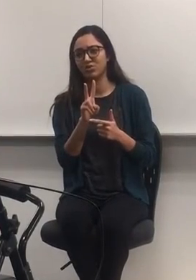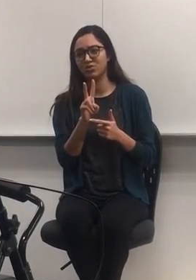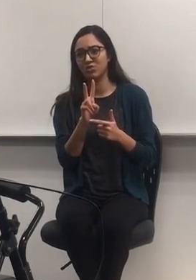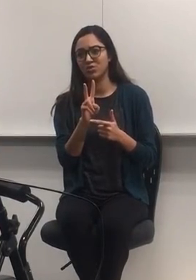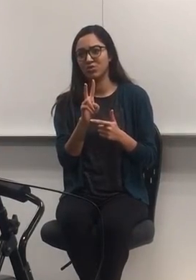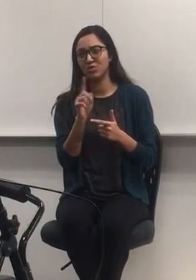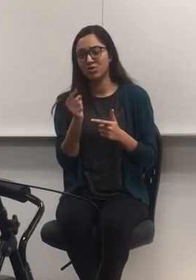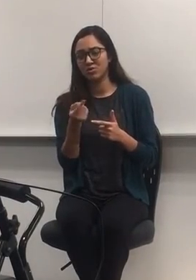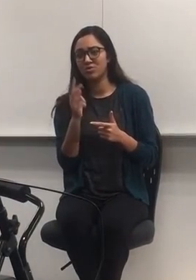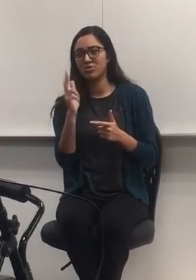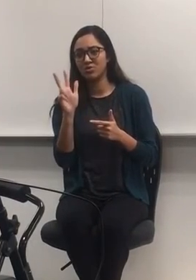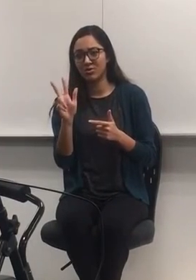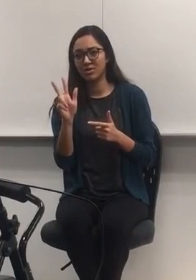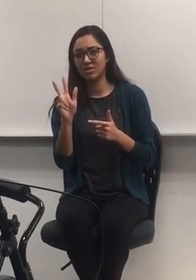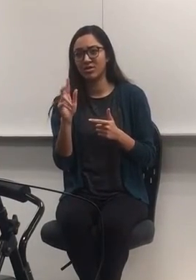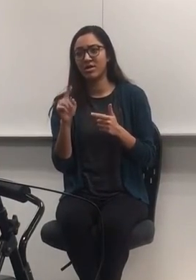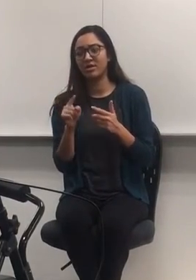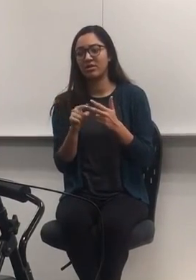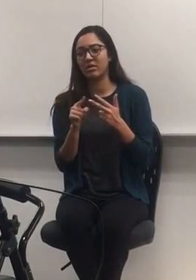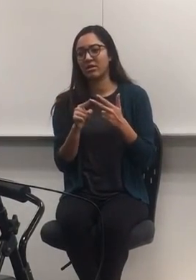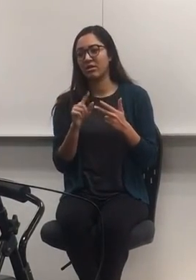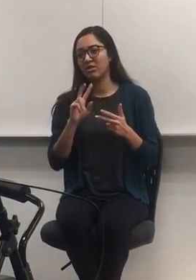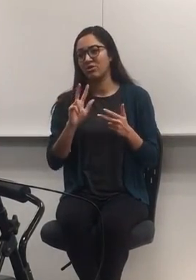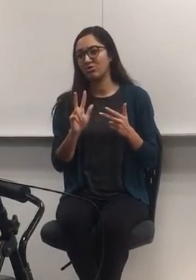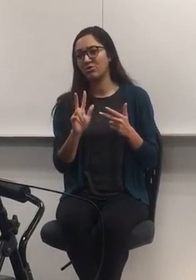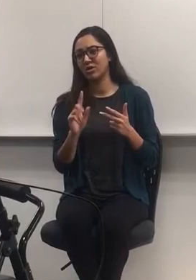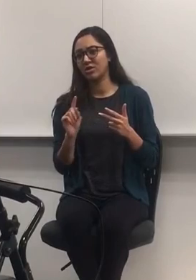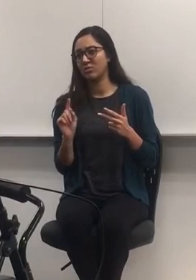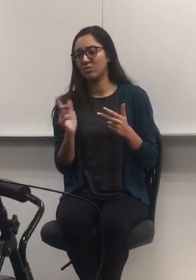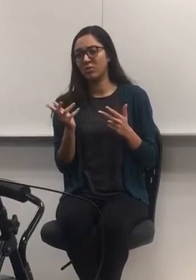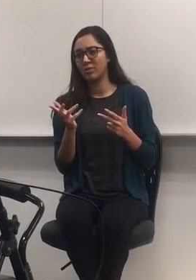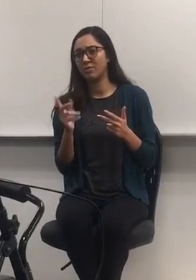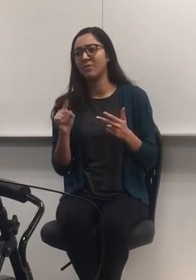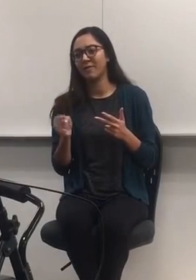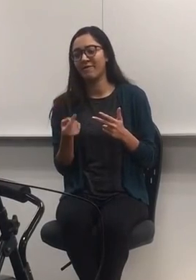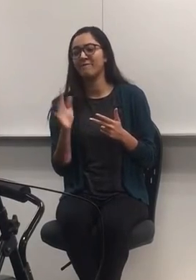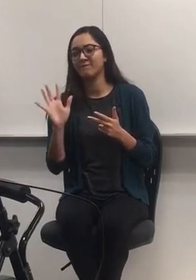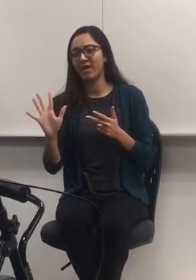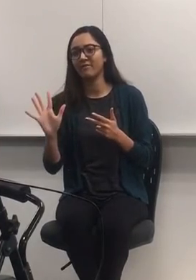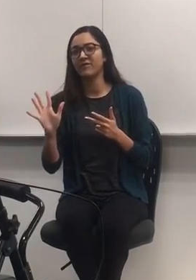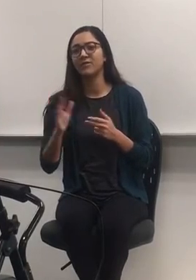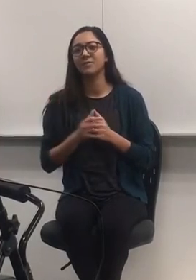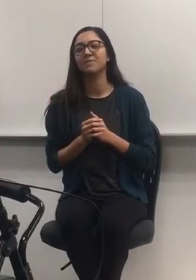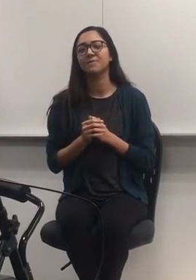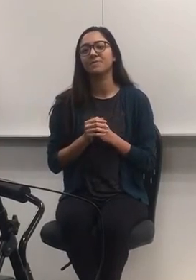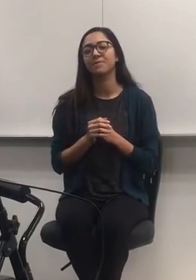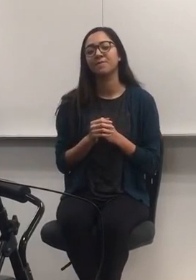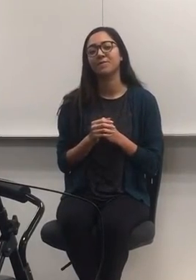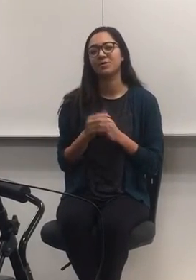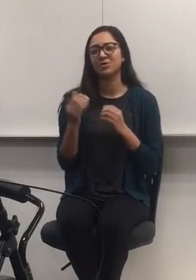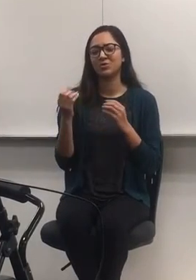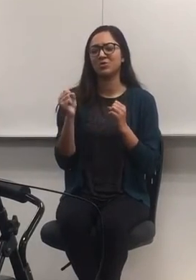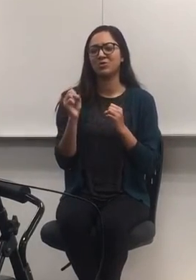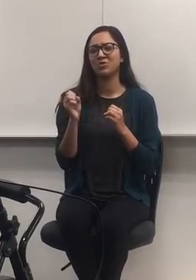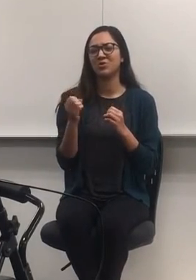3, and then 3 what? 5. This is where I hope the curve starts. Yeah, see, we're kind of in the curve